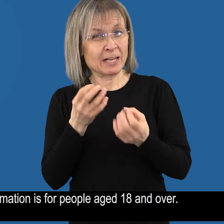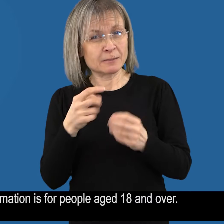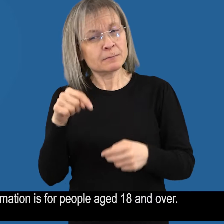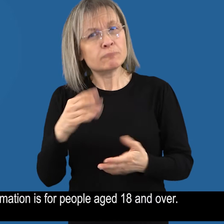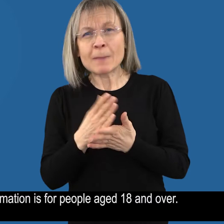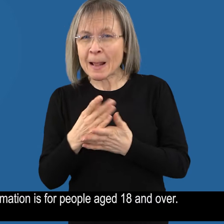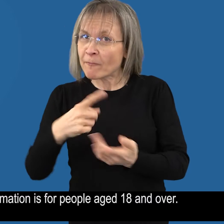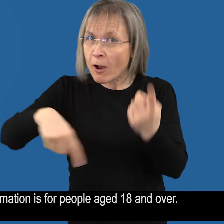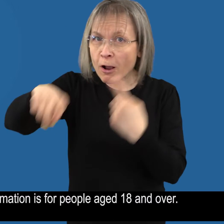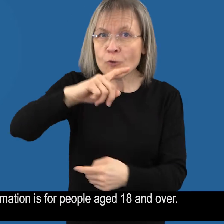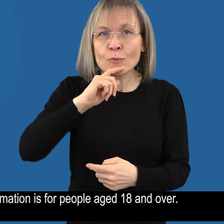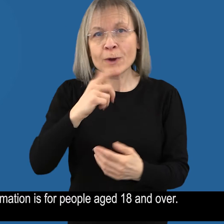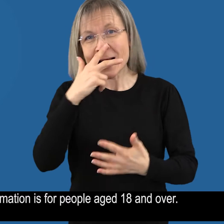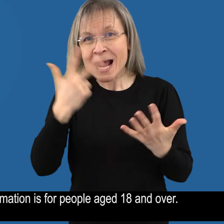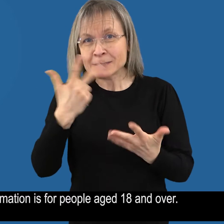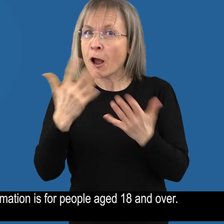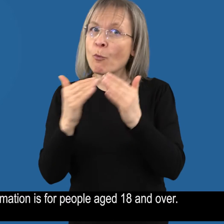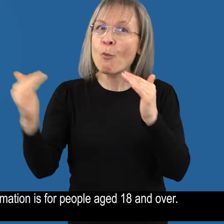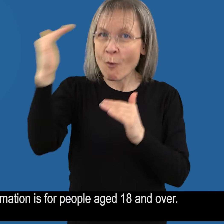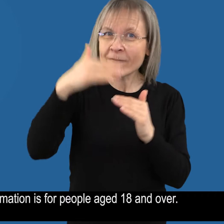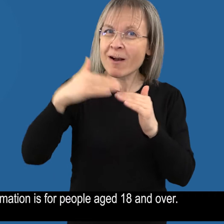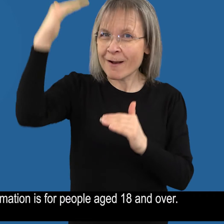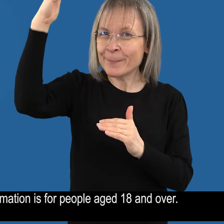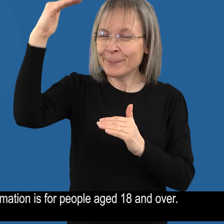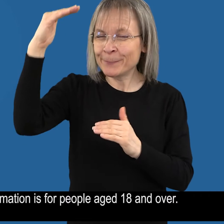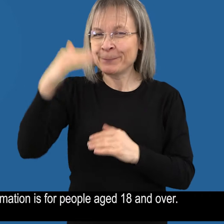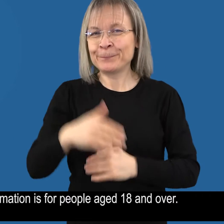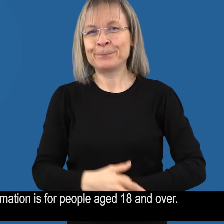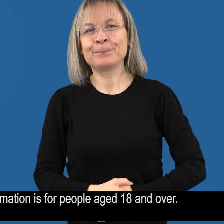This information is for people aged 18 and over.